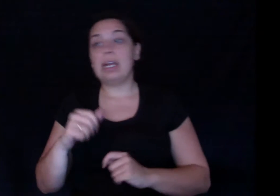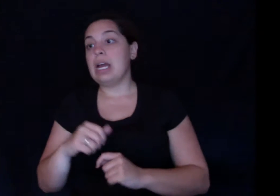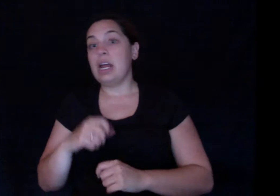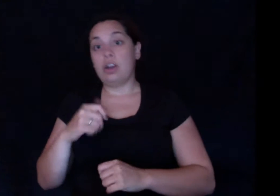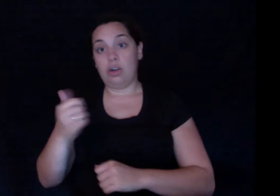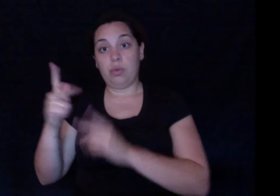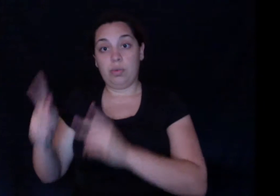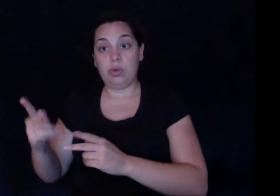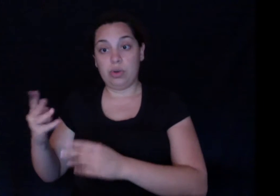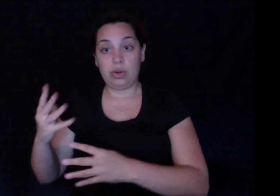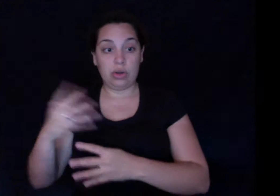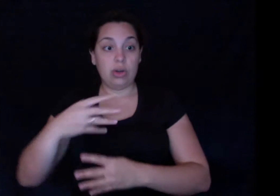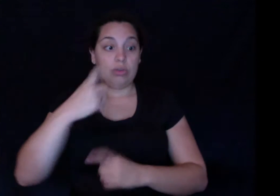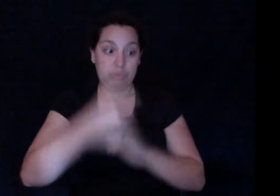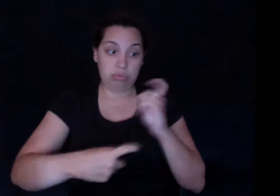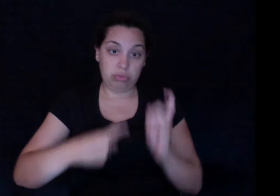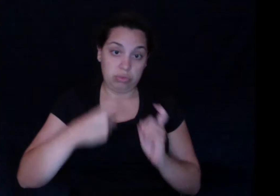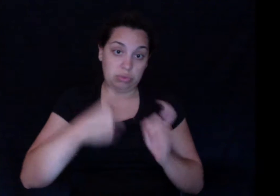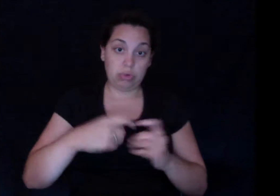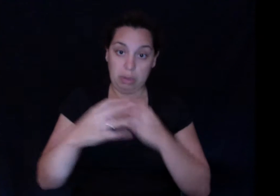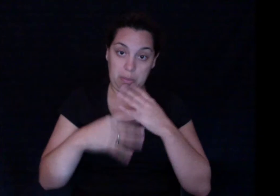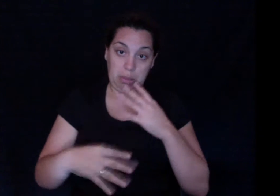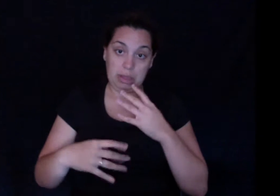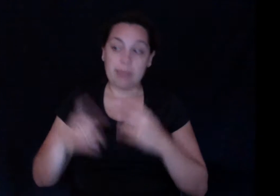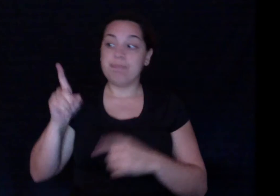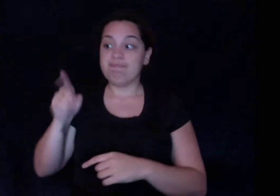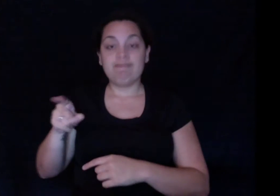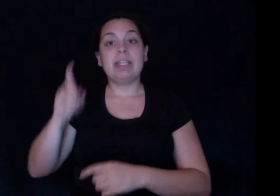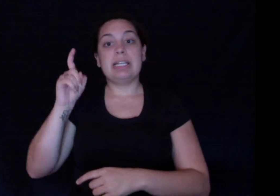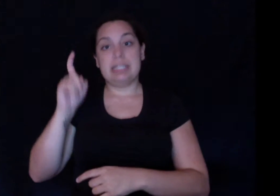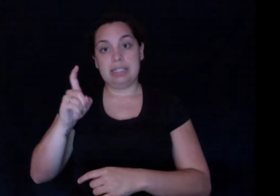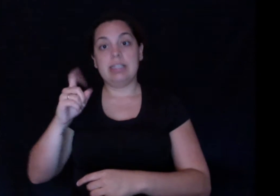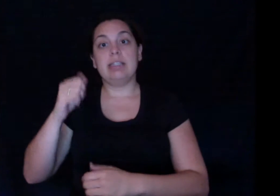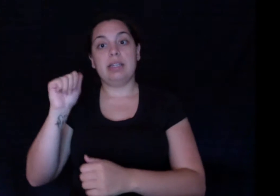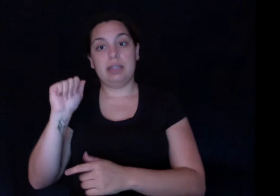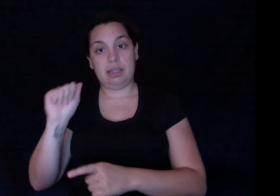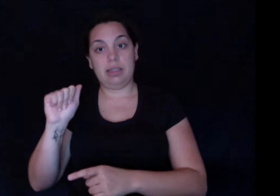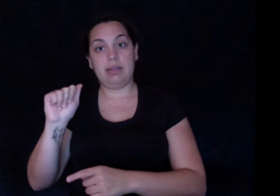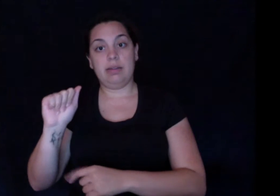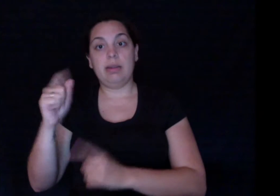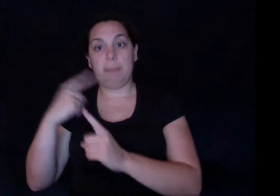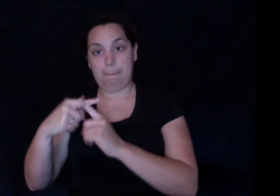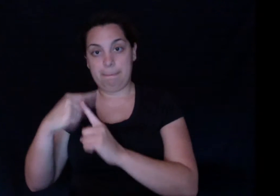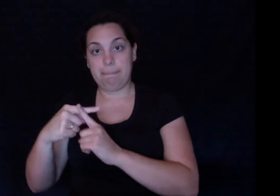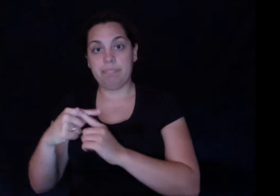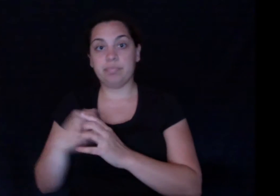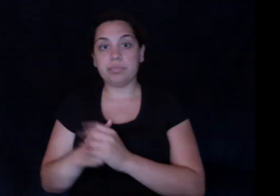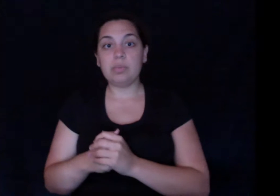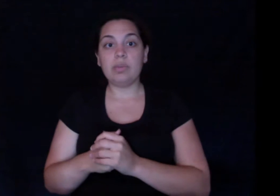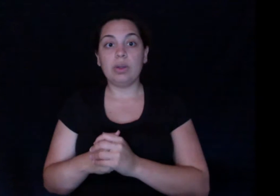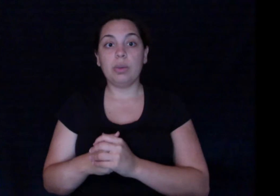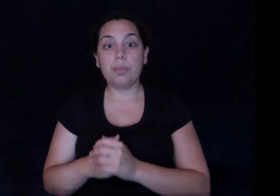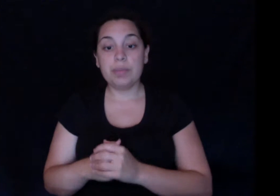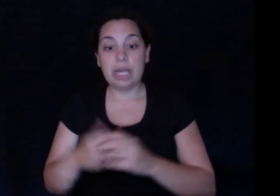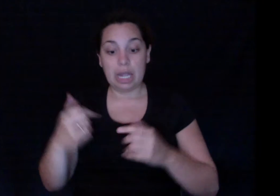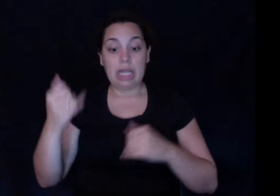mother, even just a little bit, it can cause the mother to develop antibodies that we normally hope to prevent. If